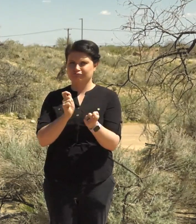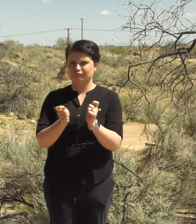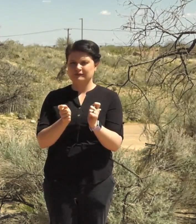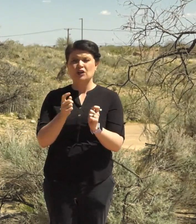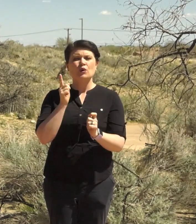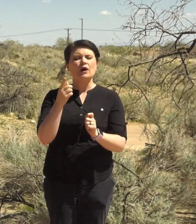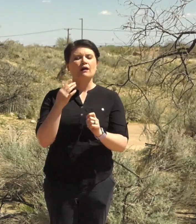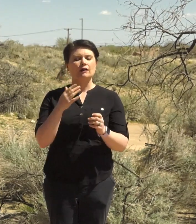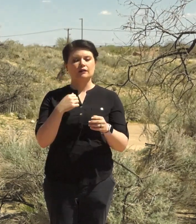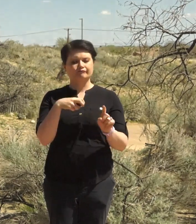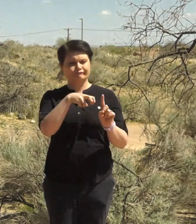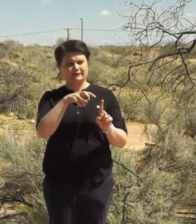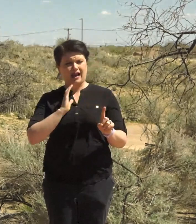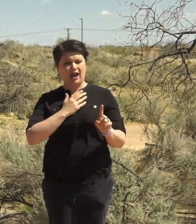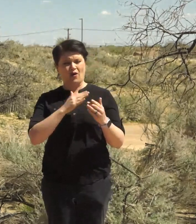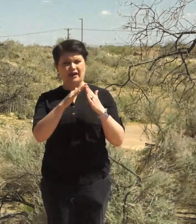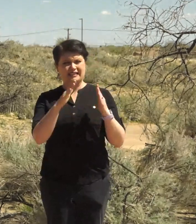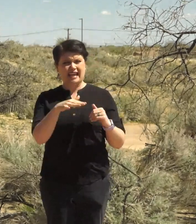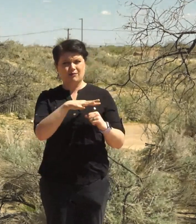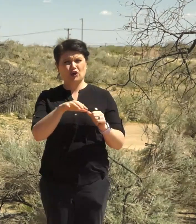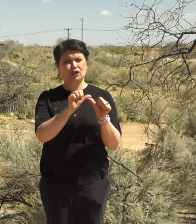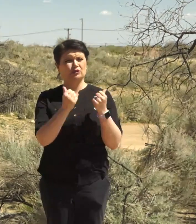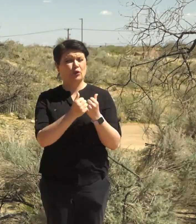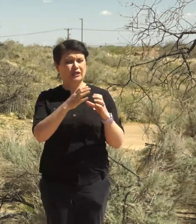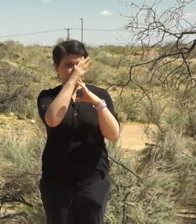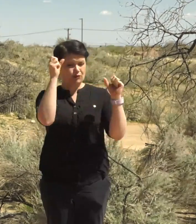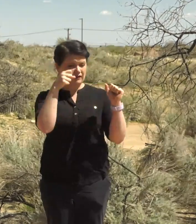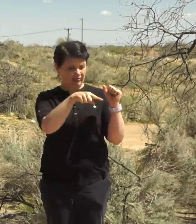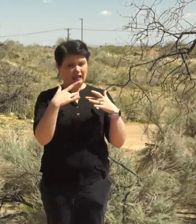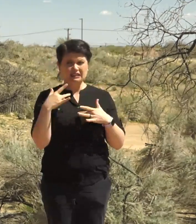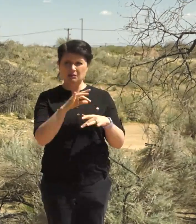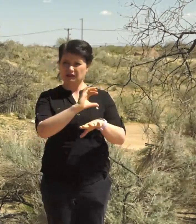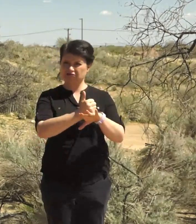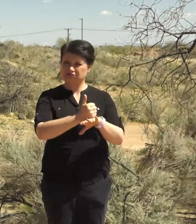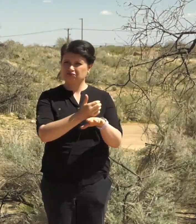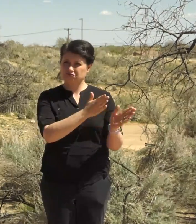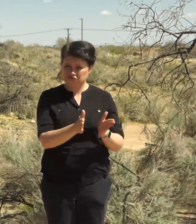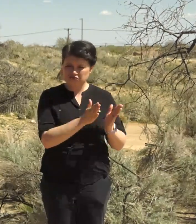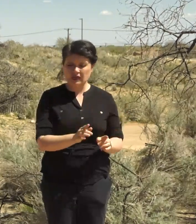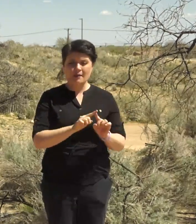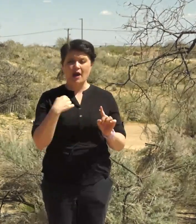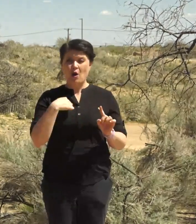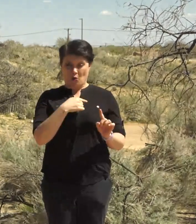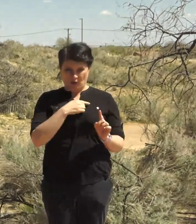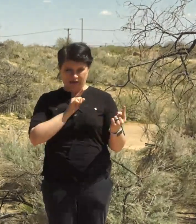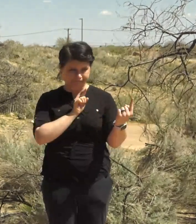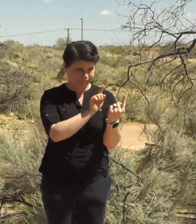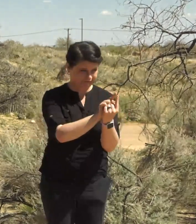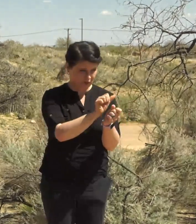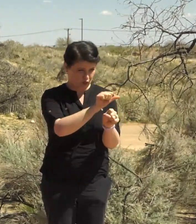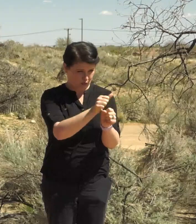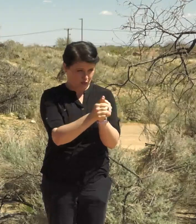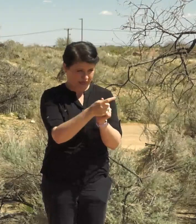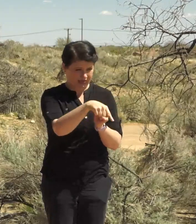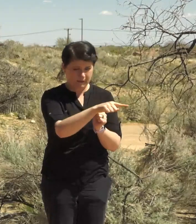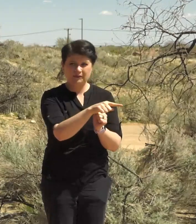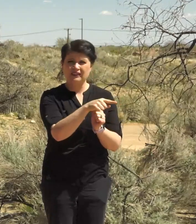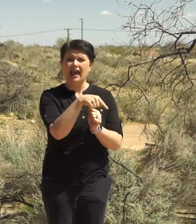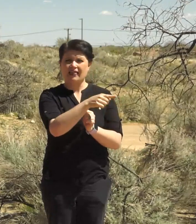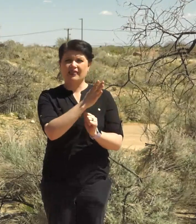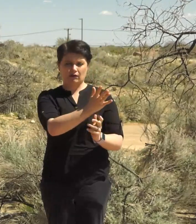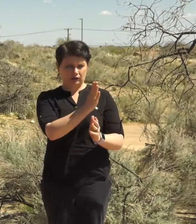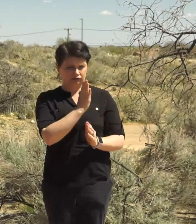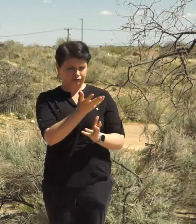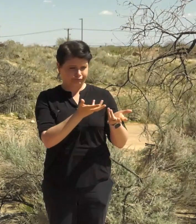association presidents who normally organize the event for their neighborhood, but we're going to be working directly with them, and they will work directly with